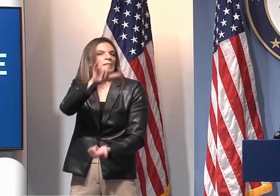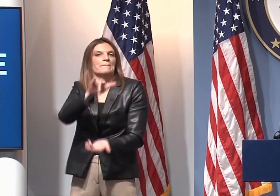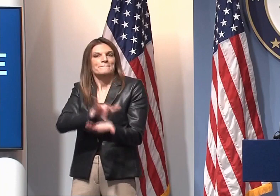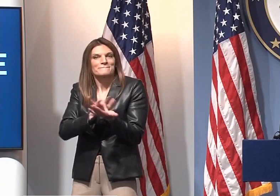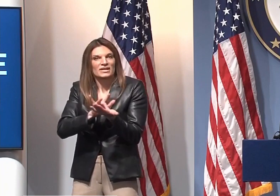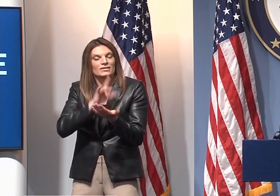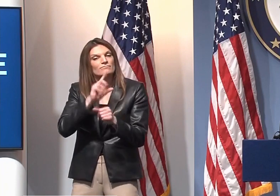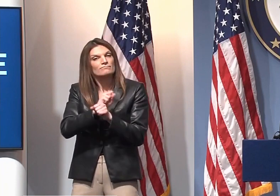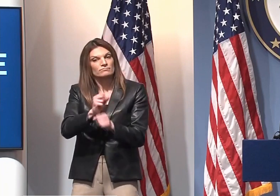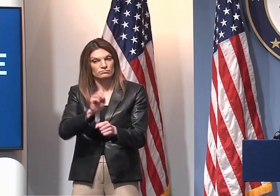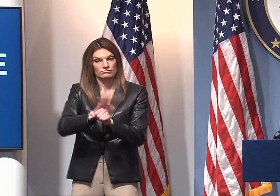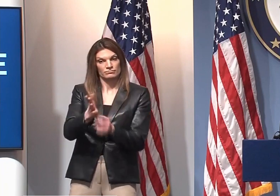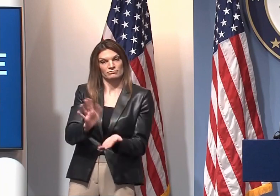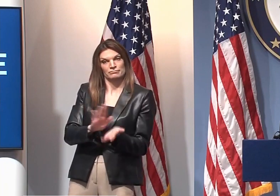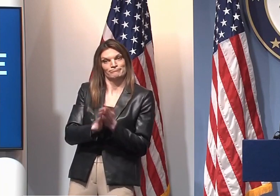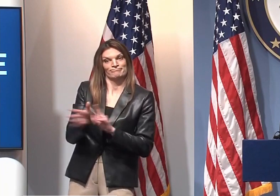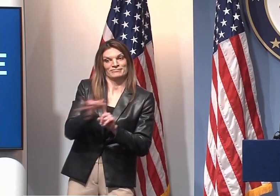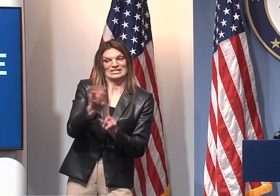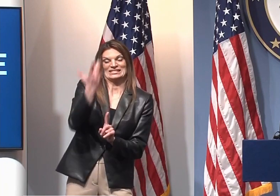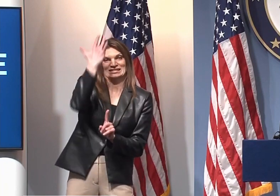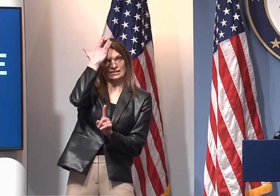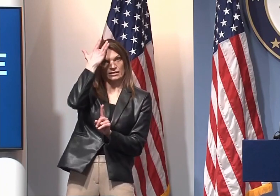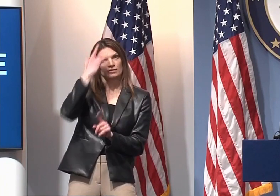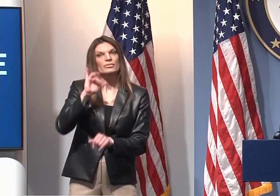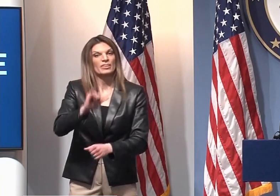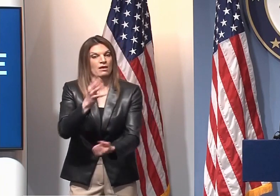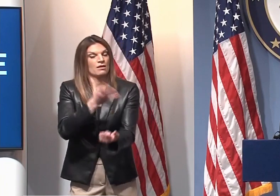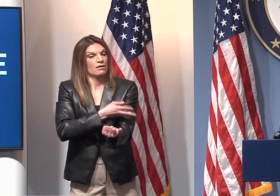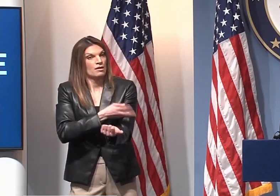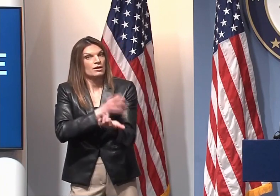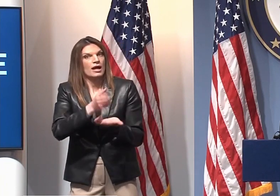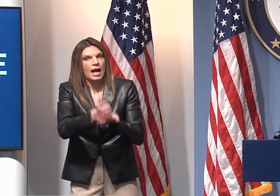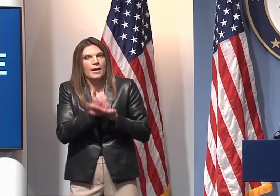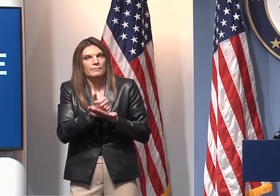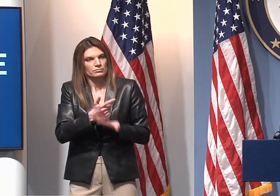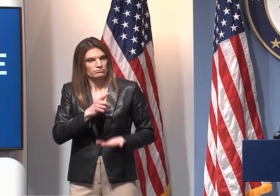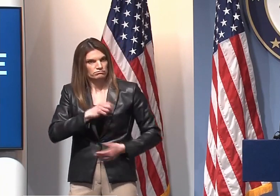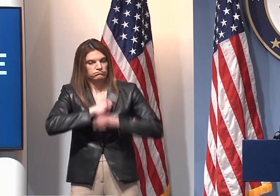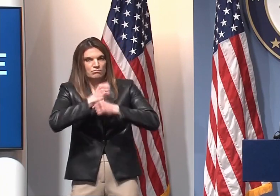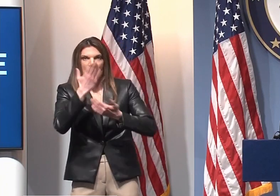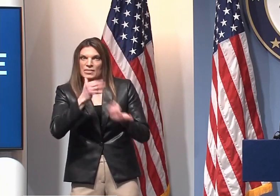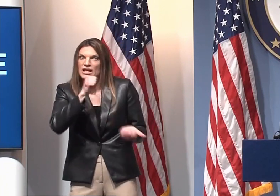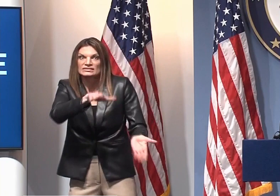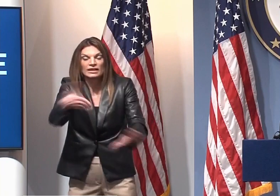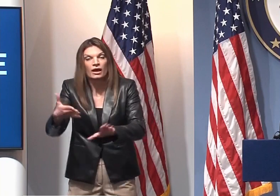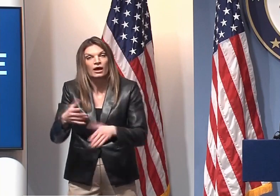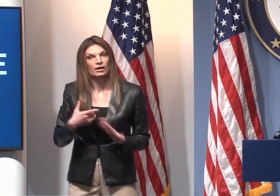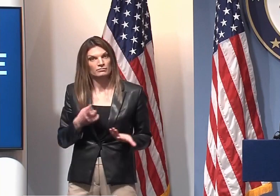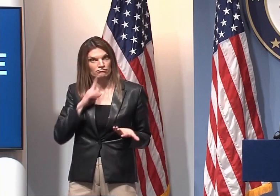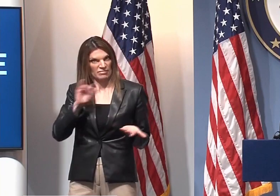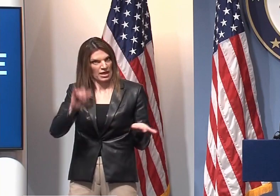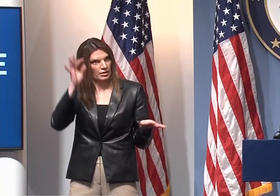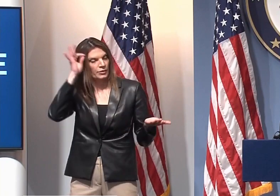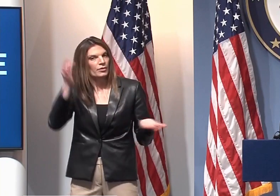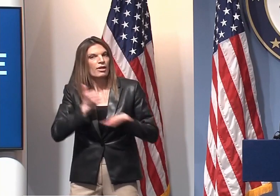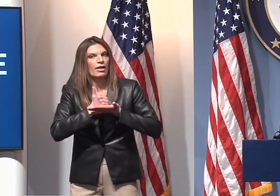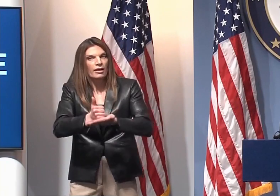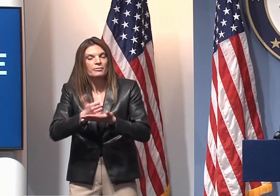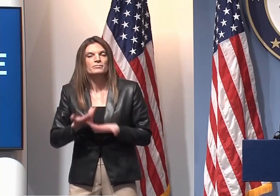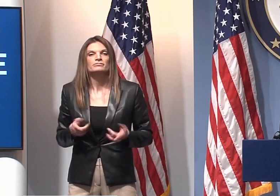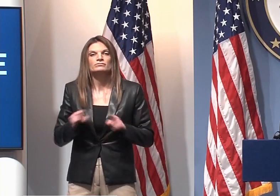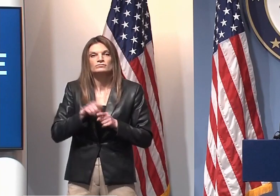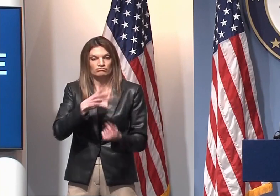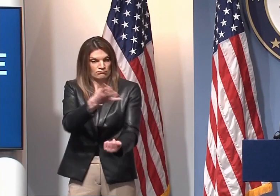COVID-19 patients who are at risk of developing severe disease and potentially dying. It also reduces hospitalization